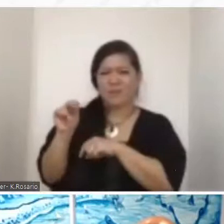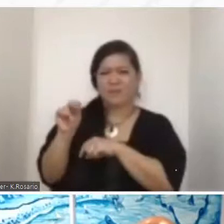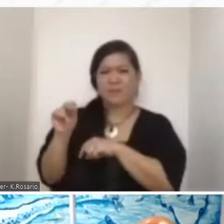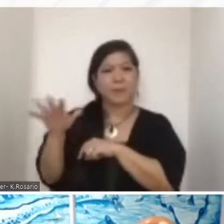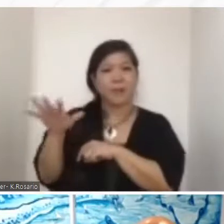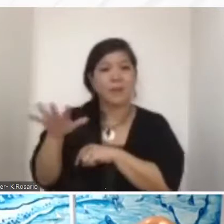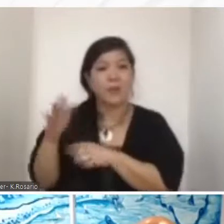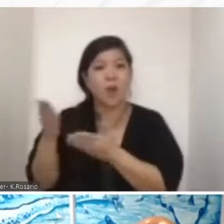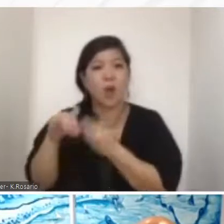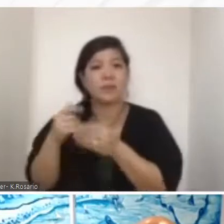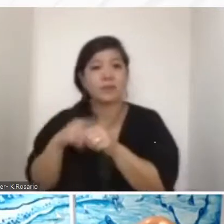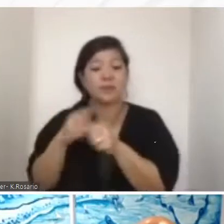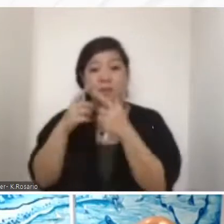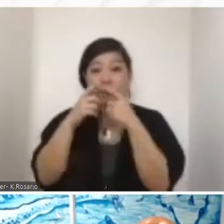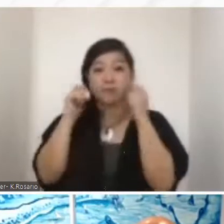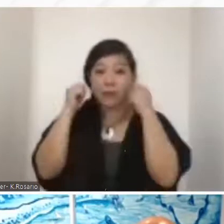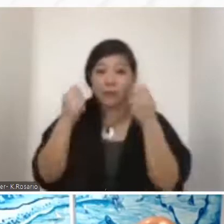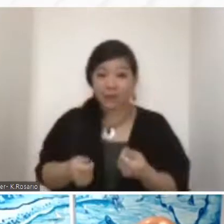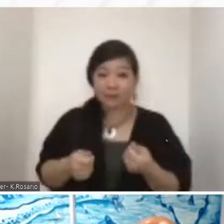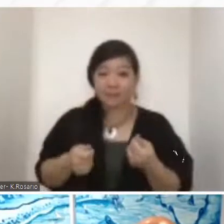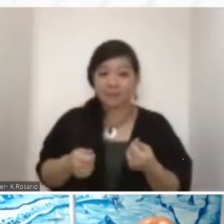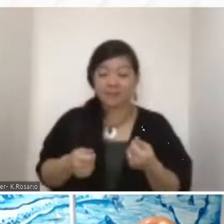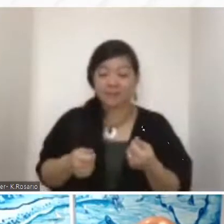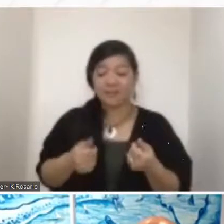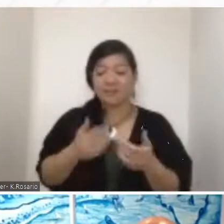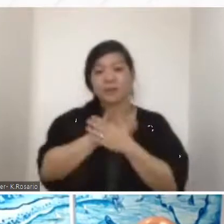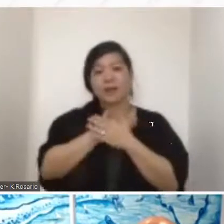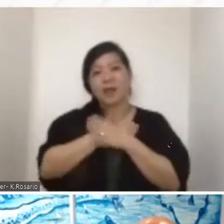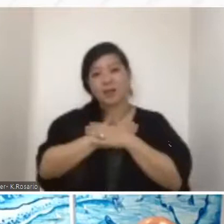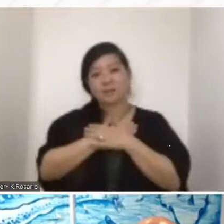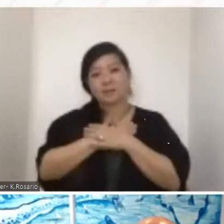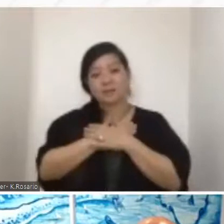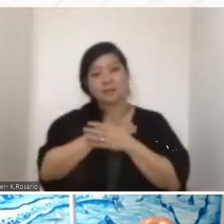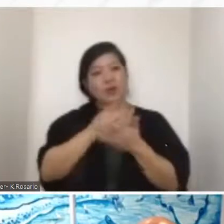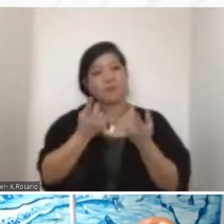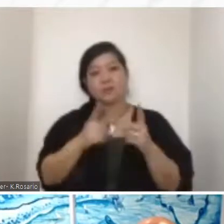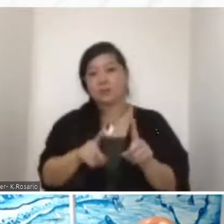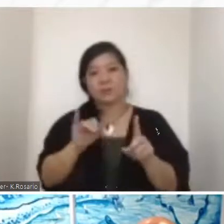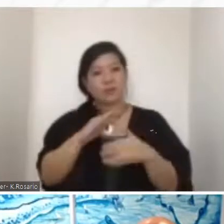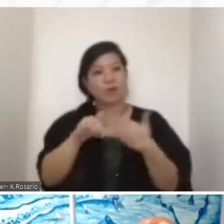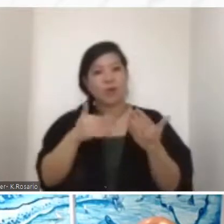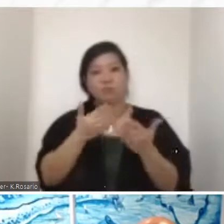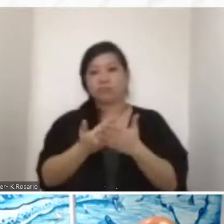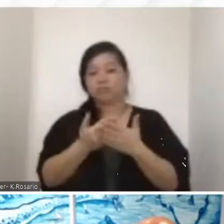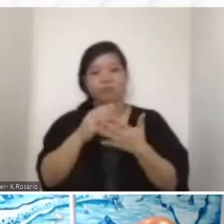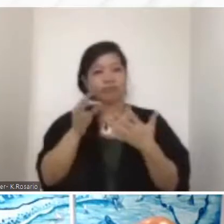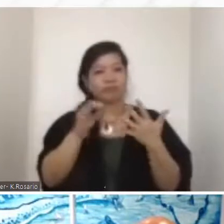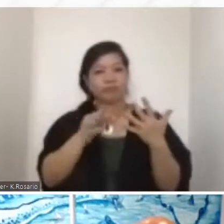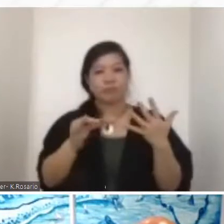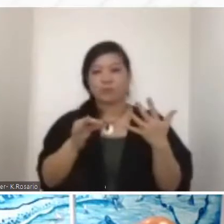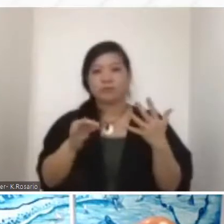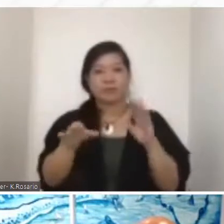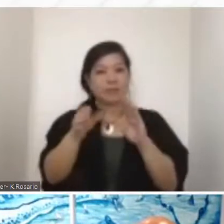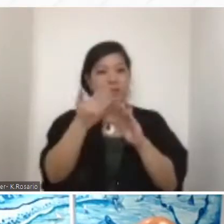time. And you take your mask off and you get in and you relax. And then all of a sudden, that's all the opportunity the virus needs. So understand